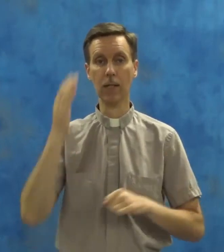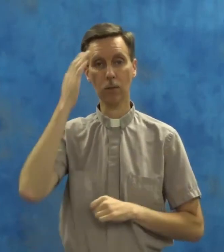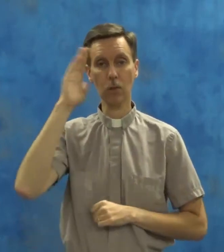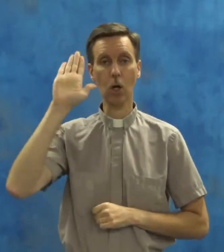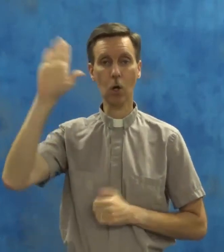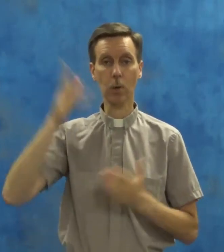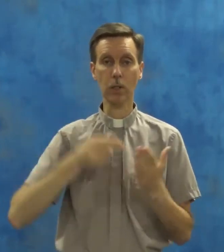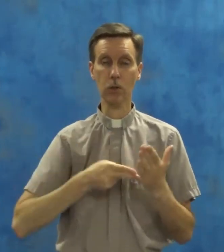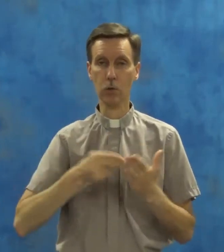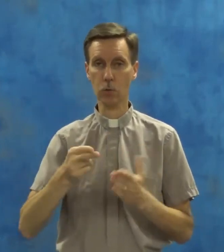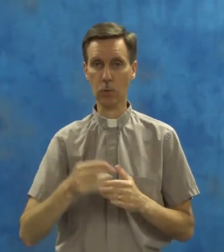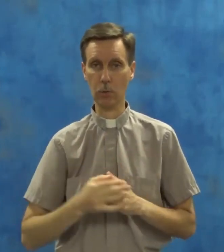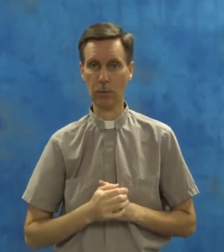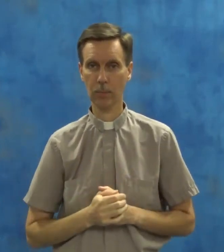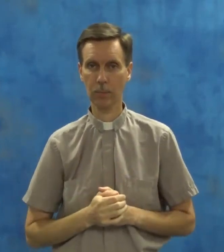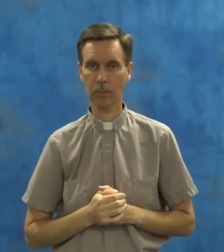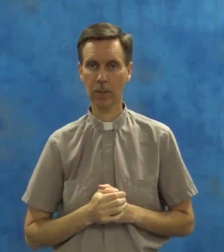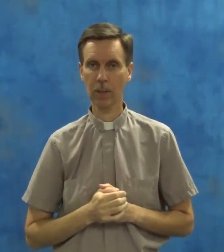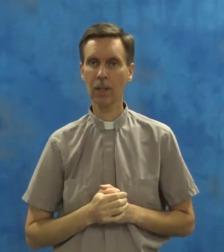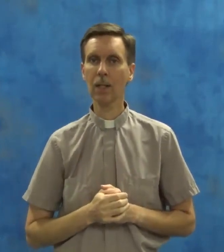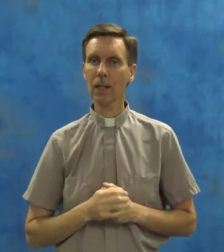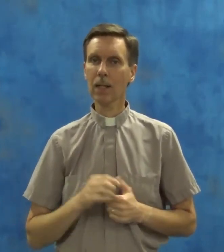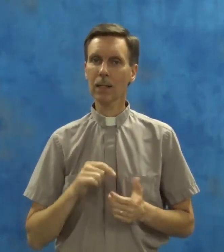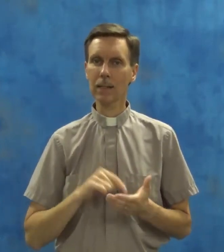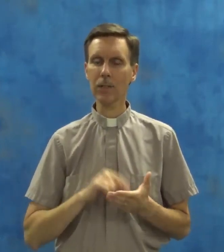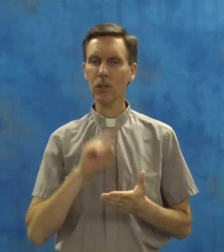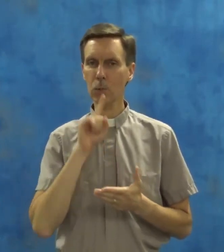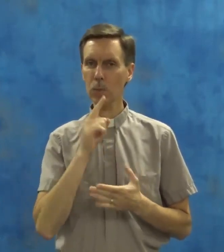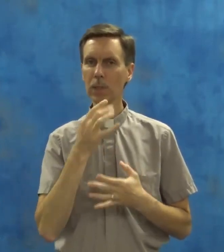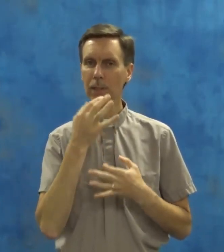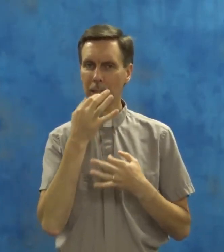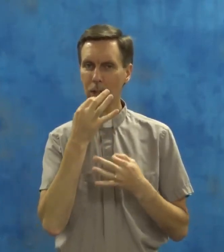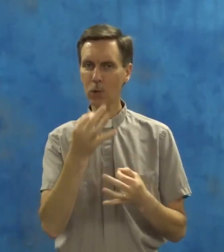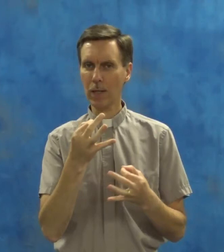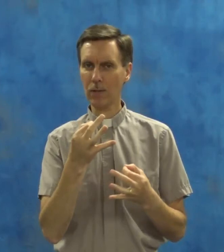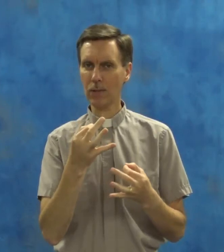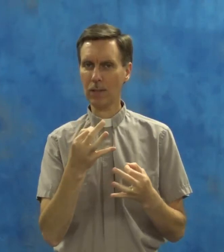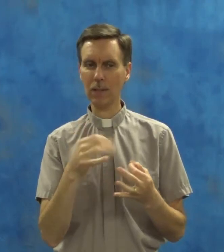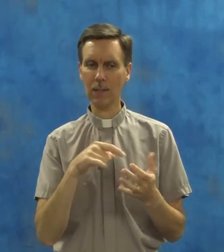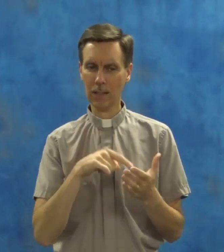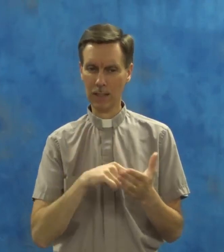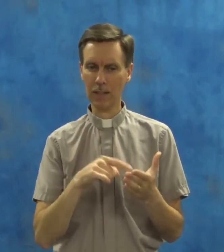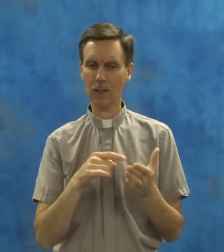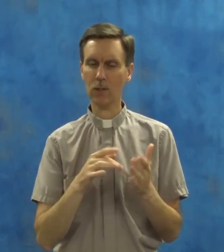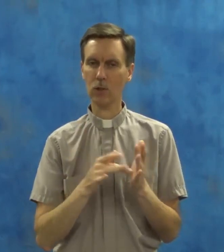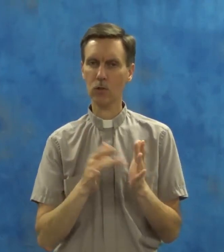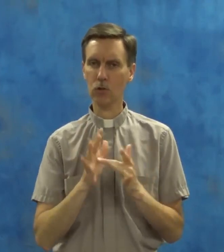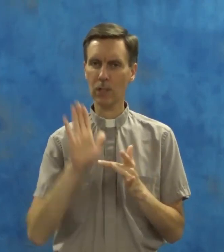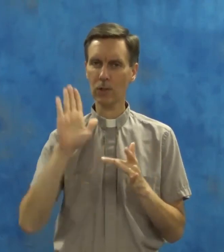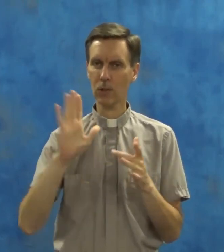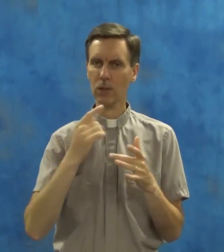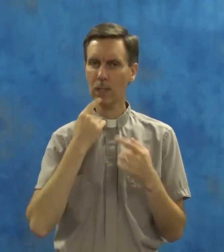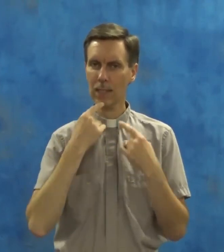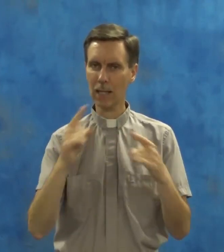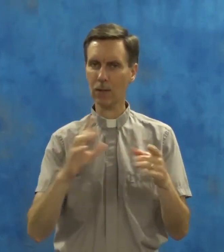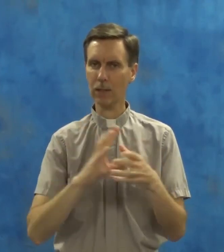to know his truth. This is really interesting in Jesus telling